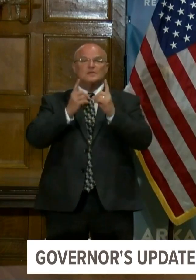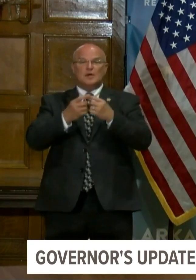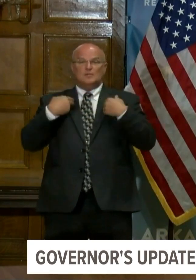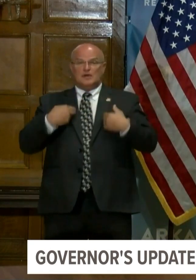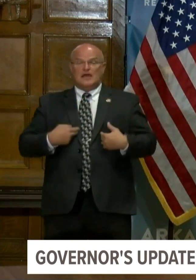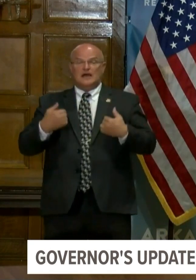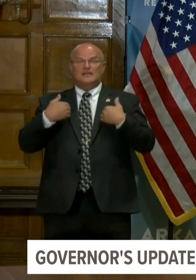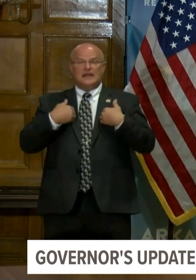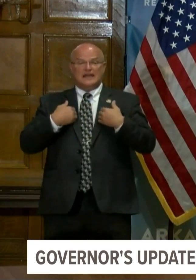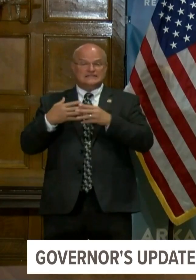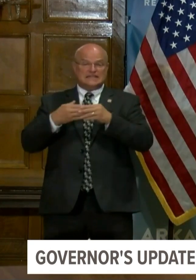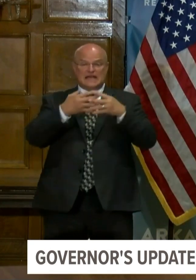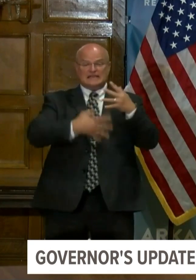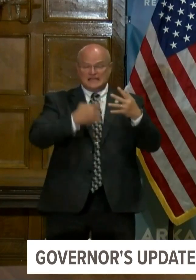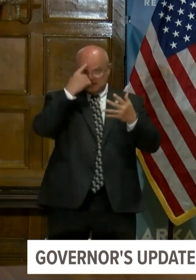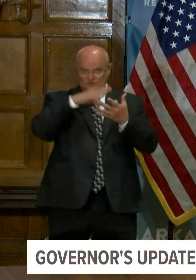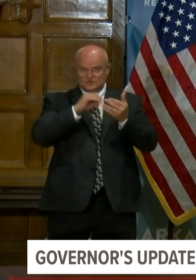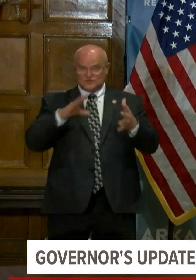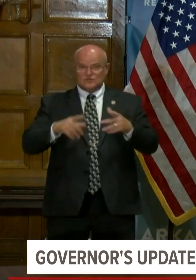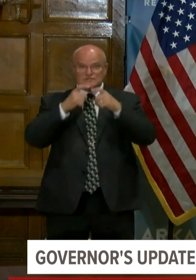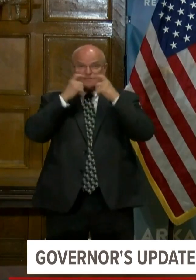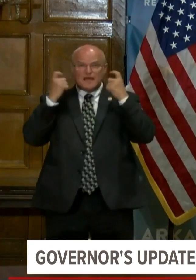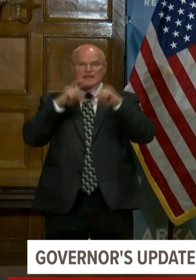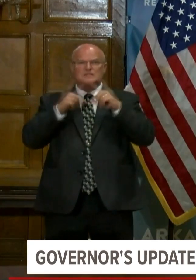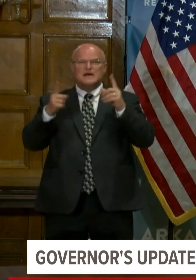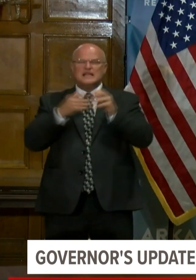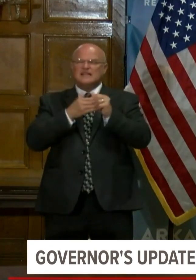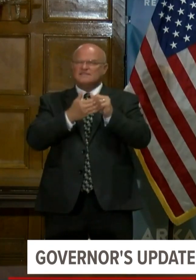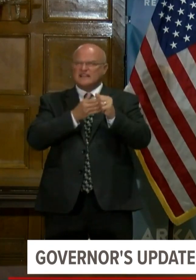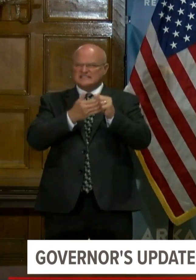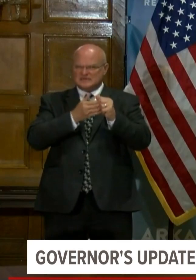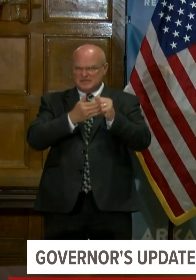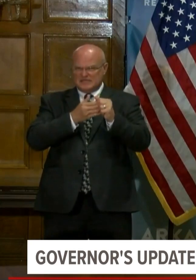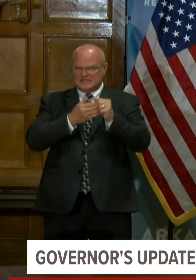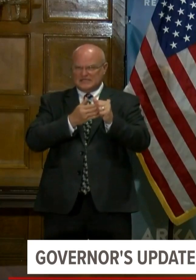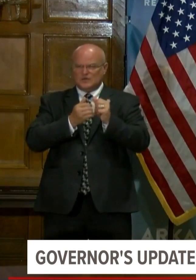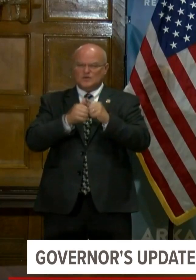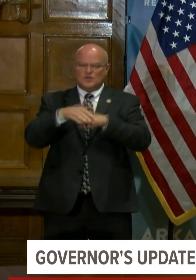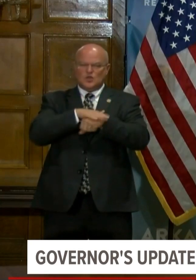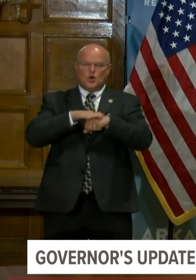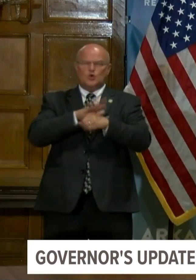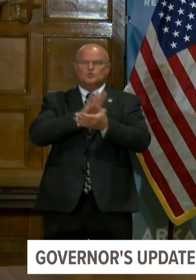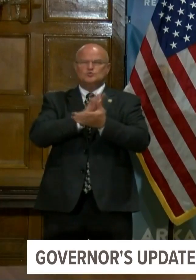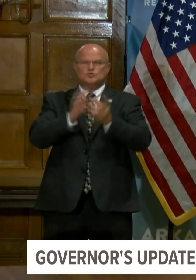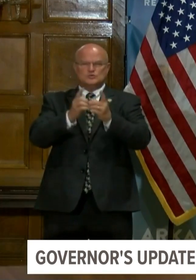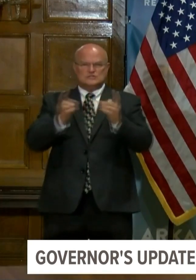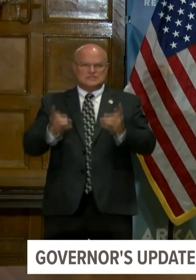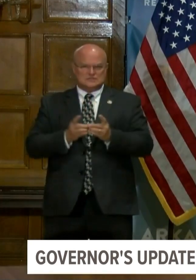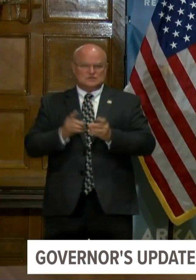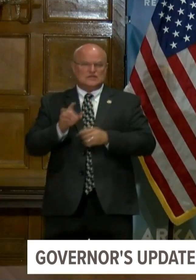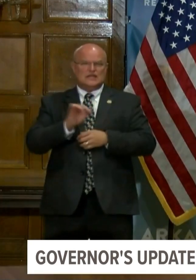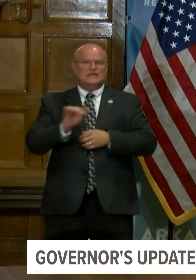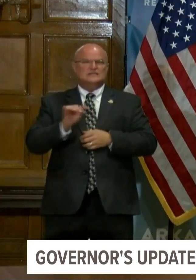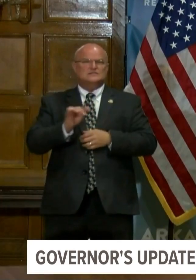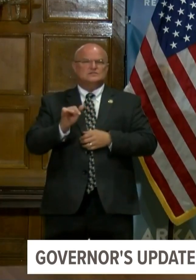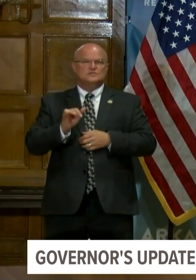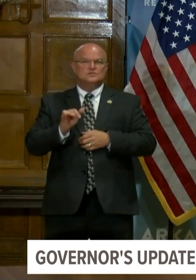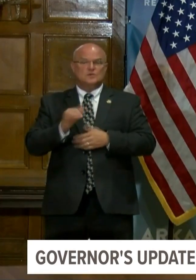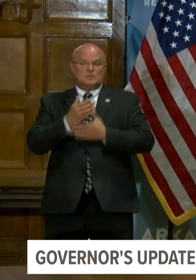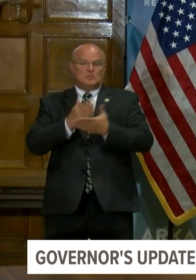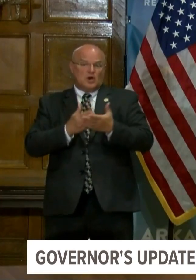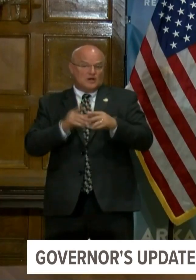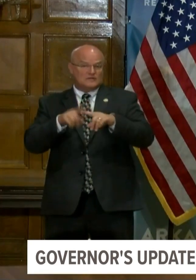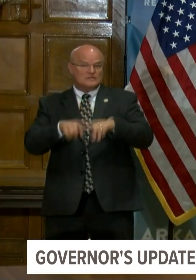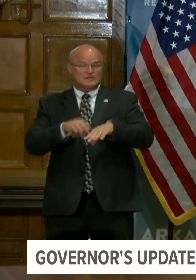guidelines for students in reference to masks, but there's a lot of flexibility with the local school district as to, and part